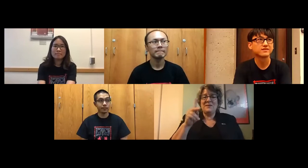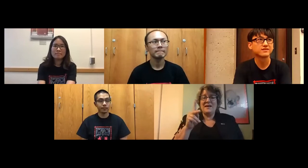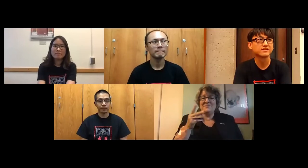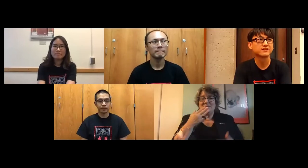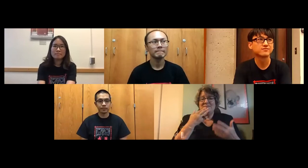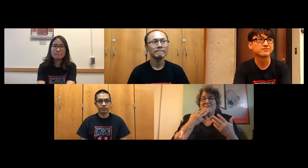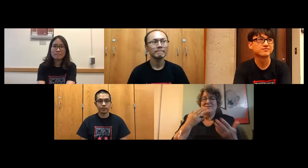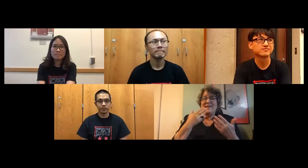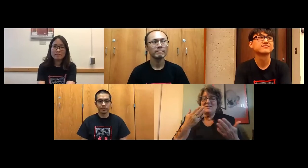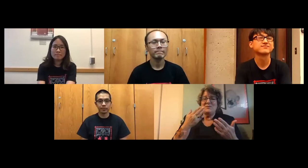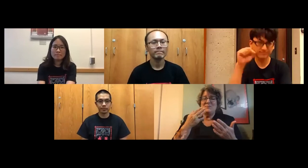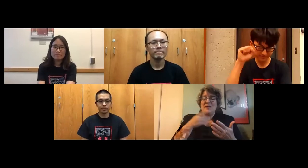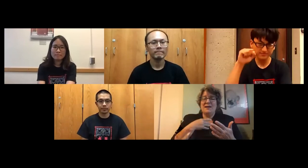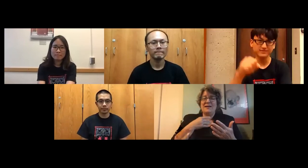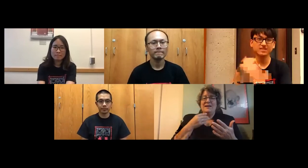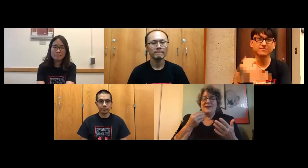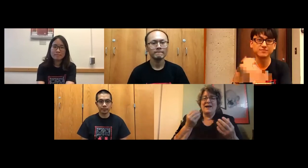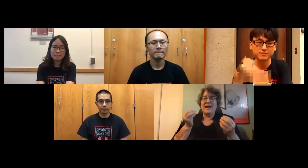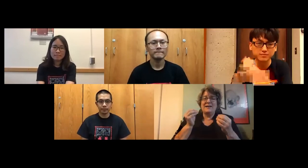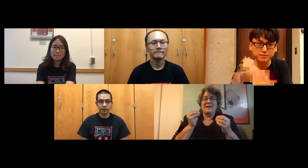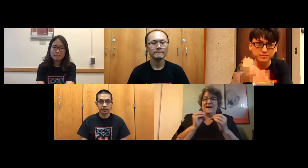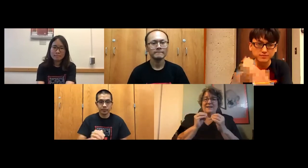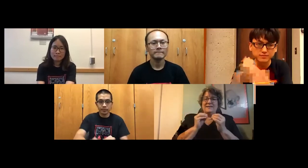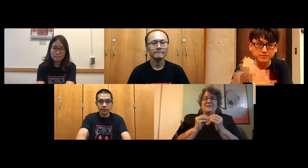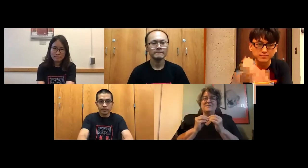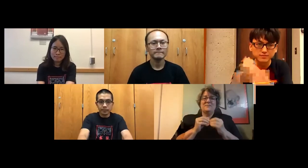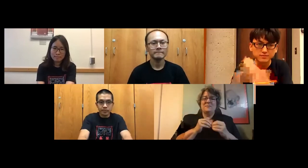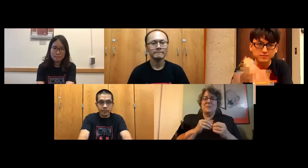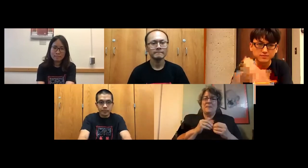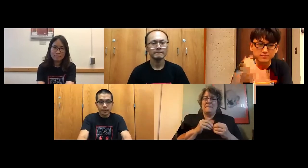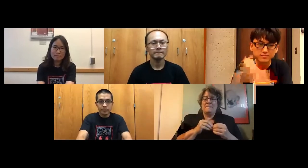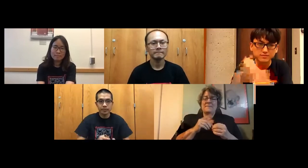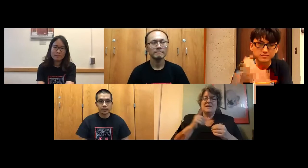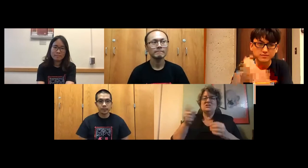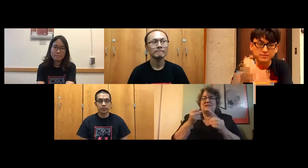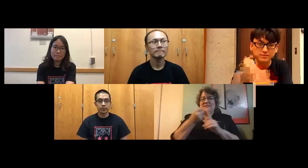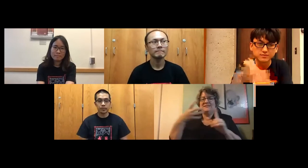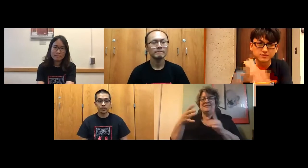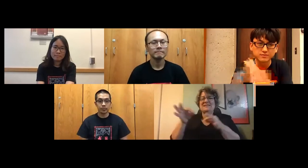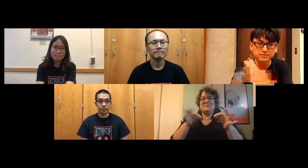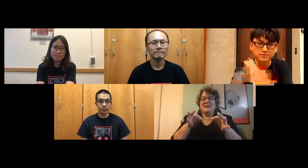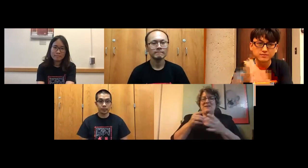Okay, thank you. Okay. Yes, yes, Xiaorong helped me understand. Thank you. He's explaining what you